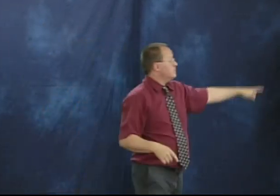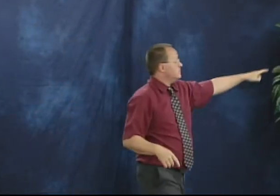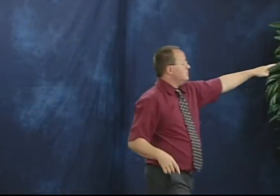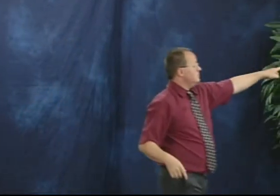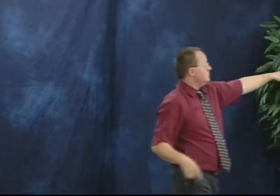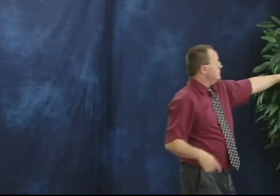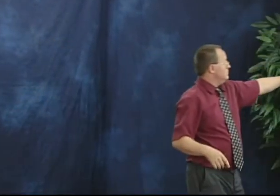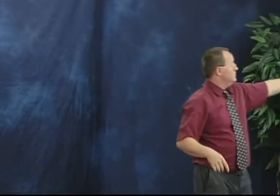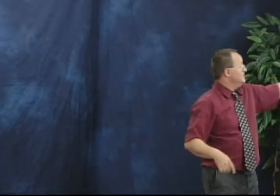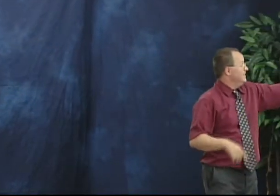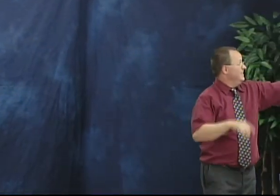for sanctuary."